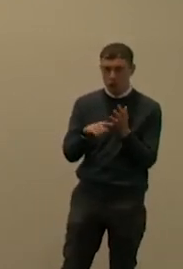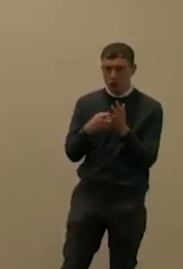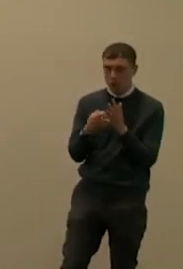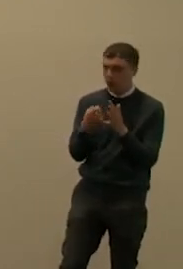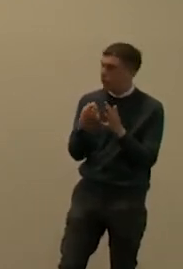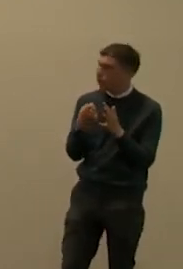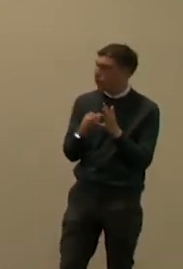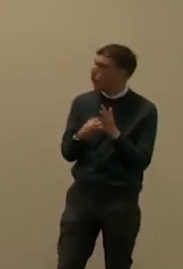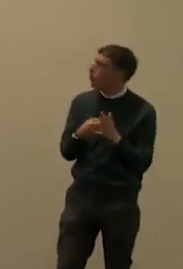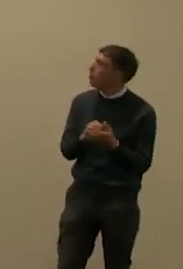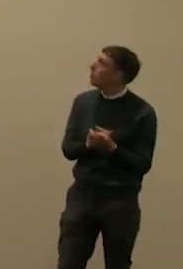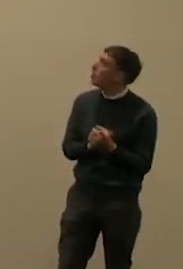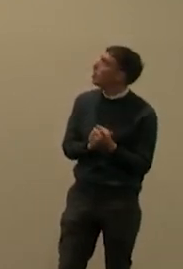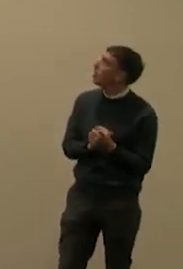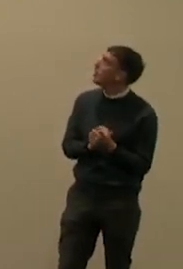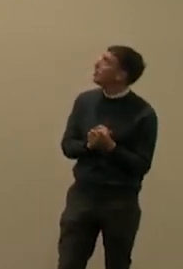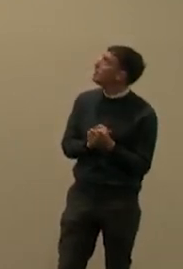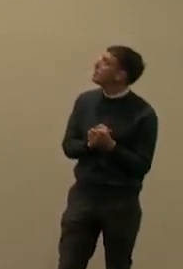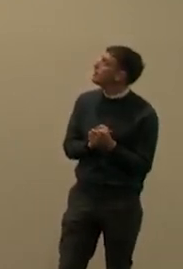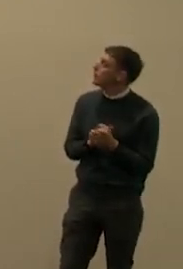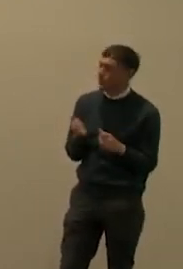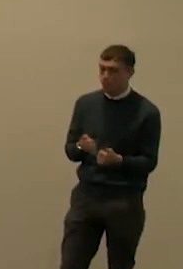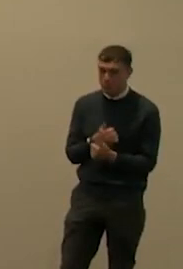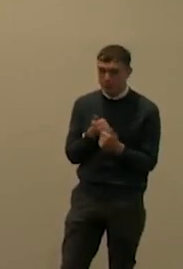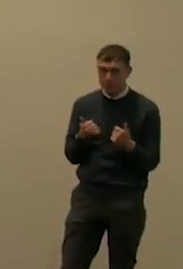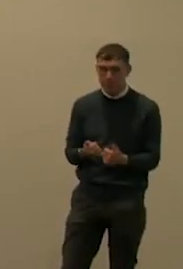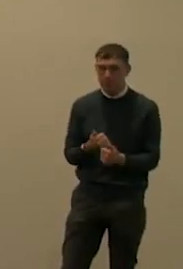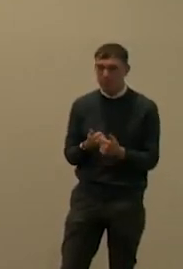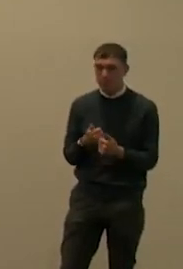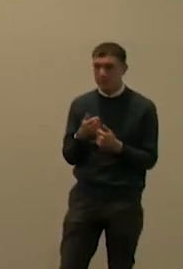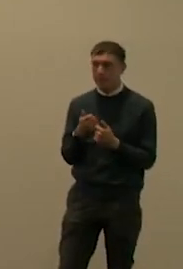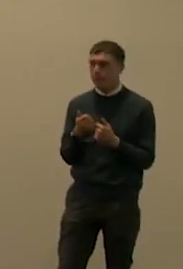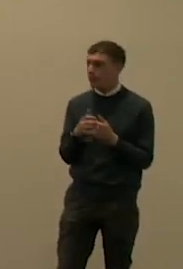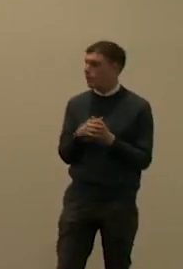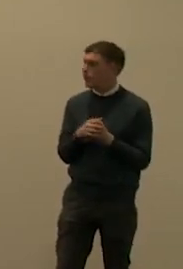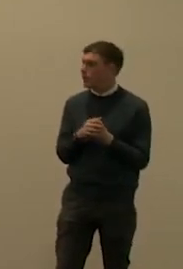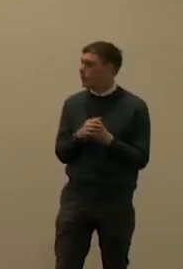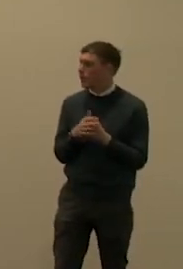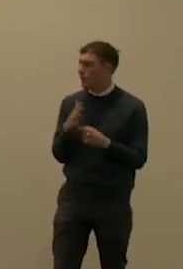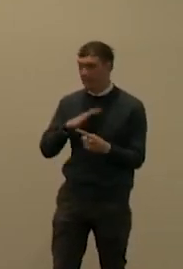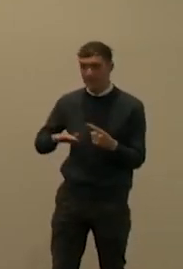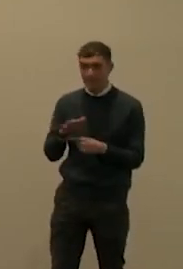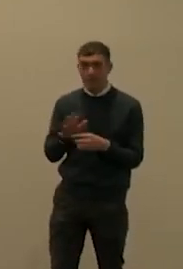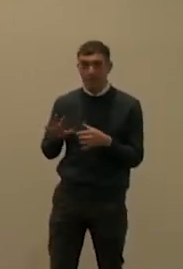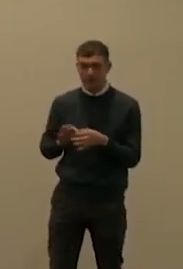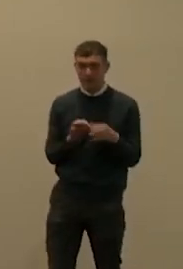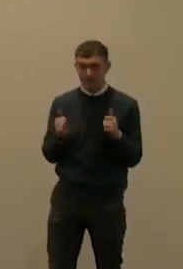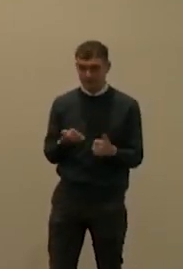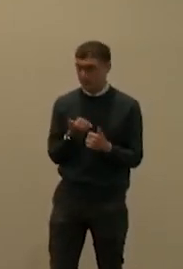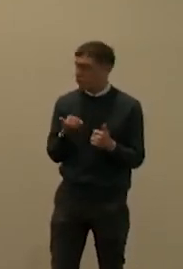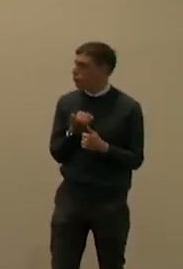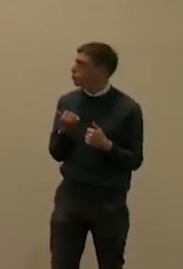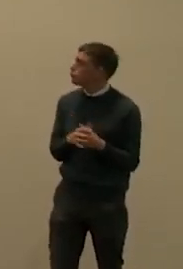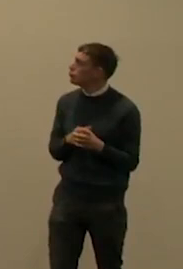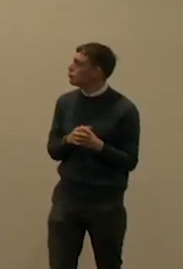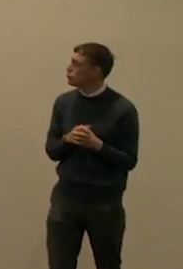have to authenticate. Okay, then we are connected in our environment. And the next point here is, this is